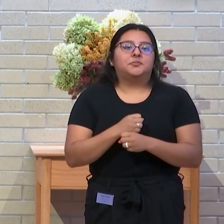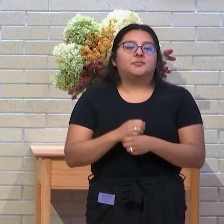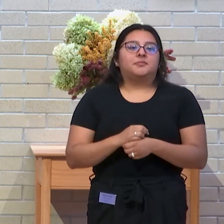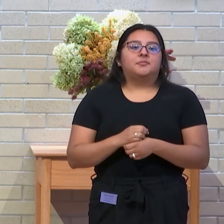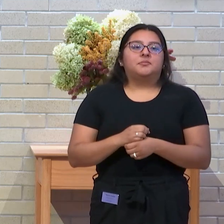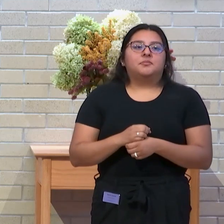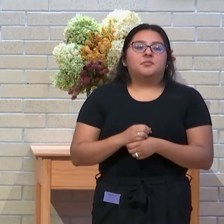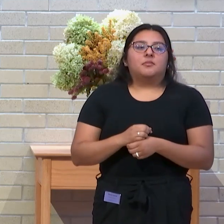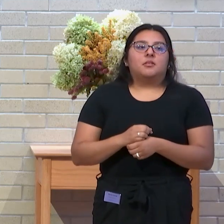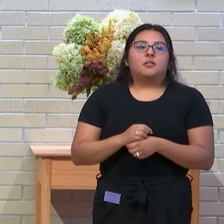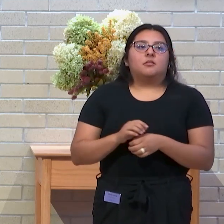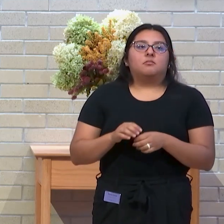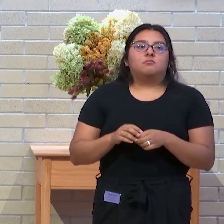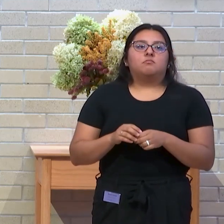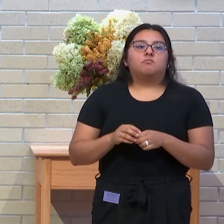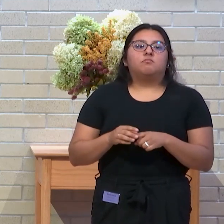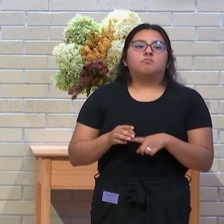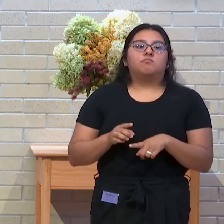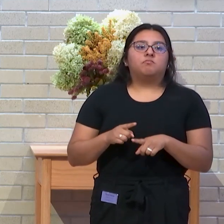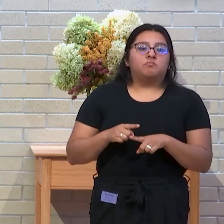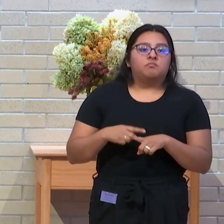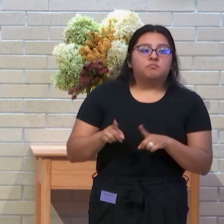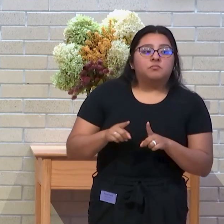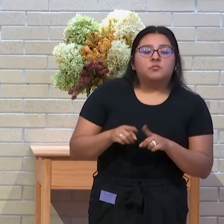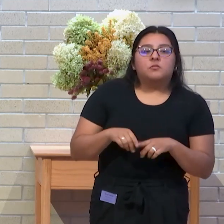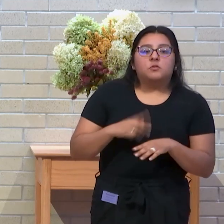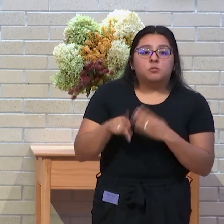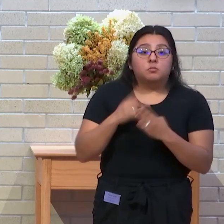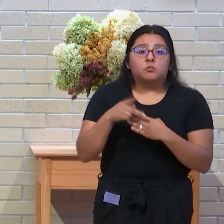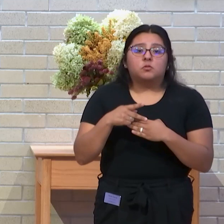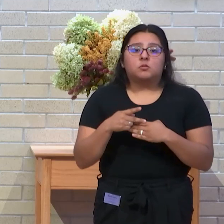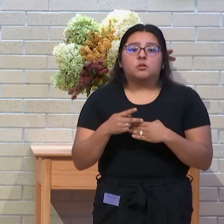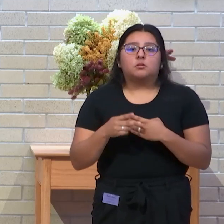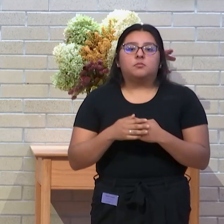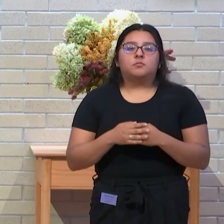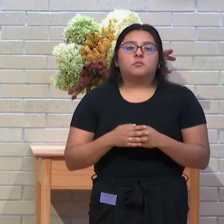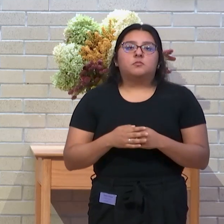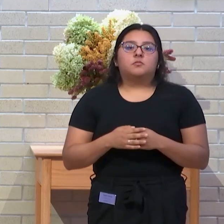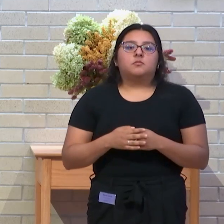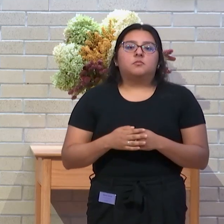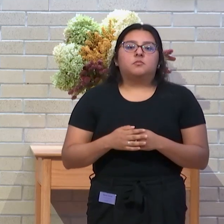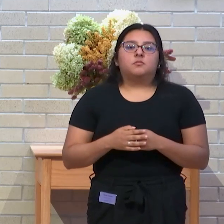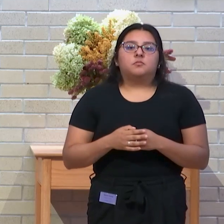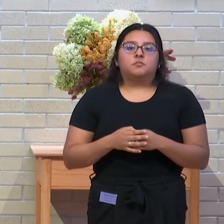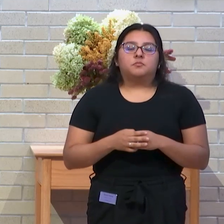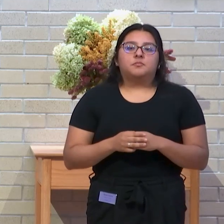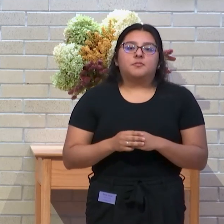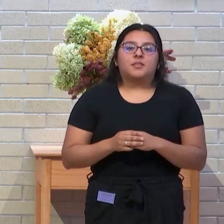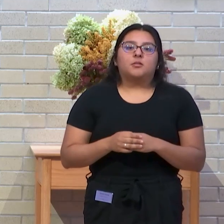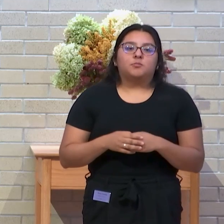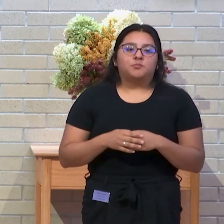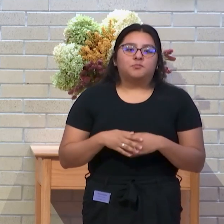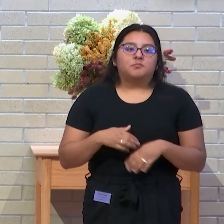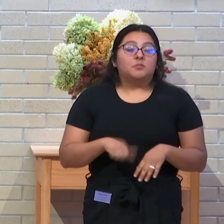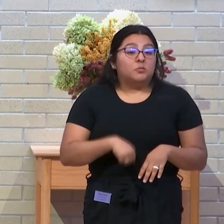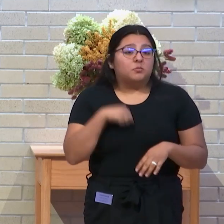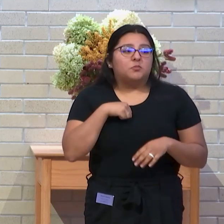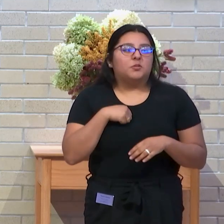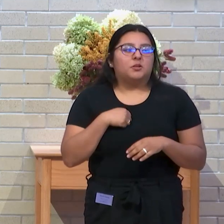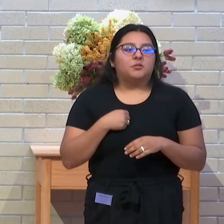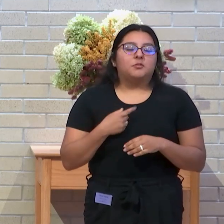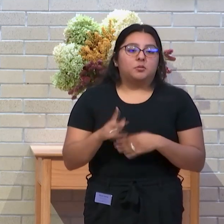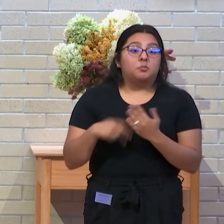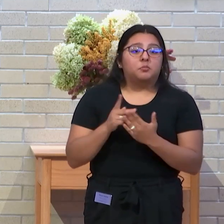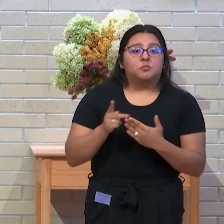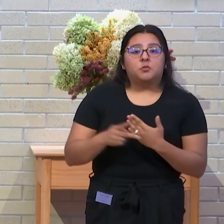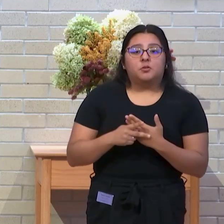distinctive program amongst global education programs, and we're really proud of it here at Goshen College. It's not